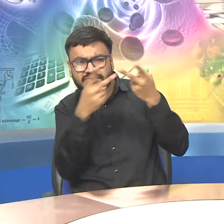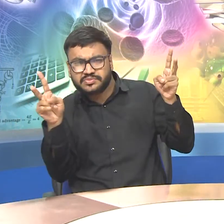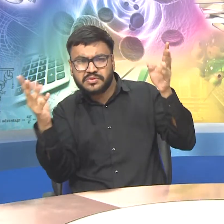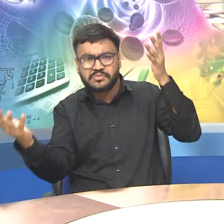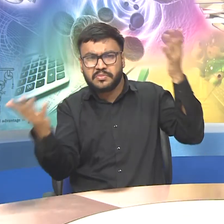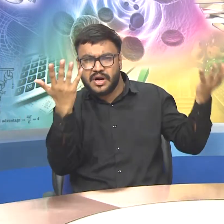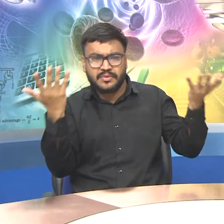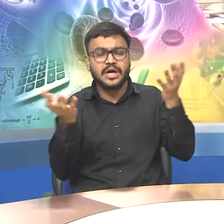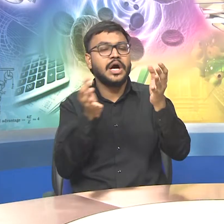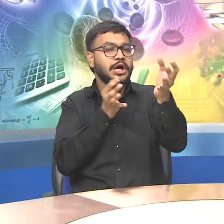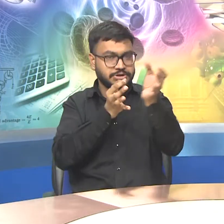etc.,